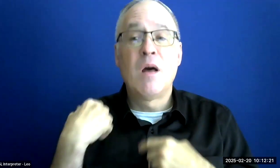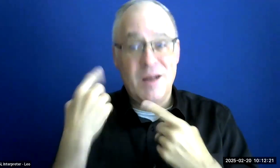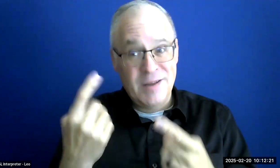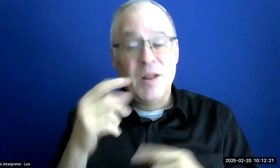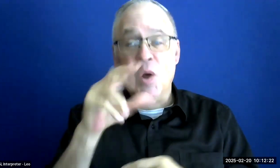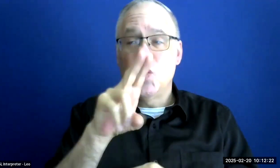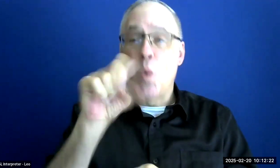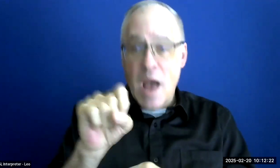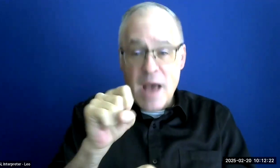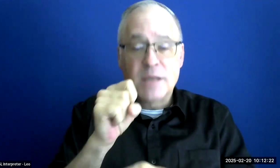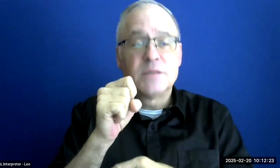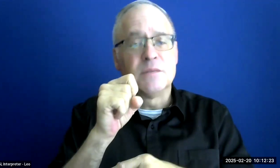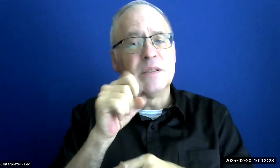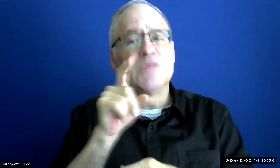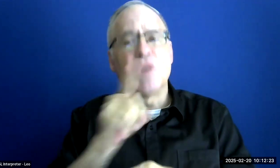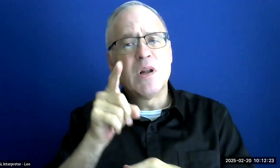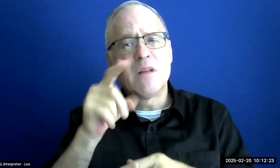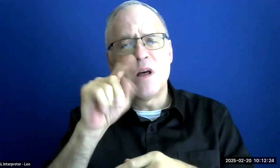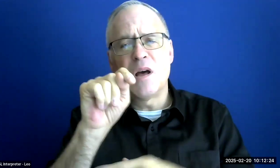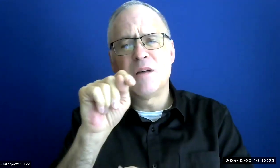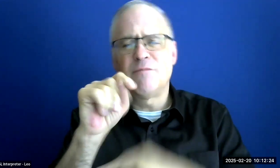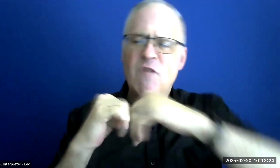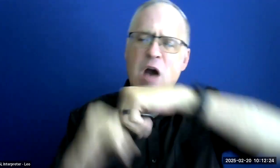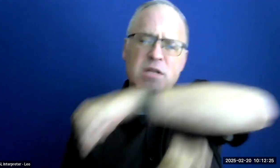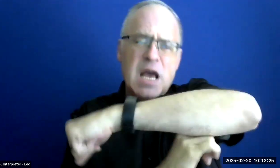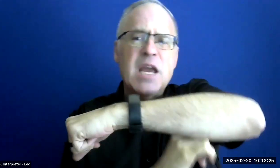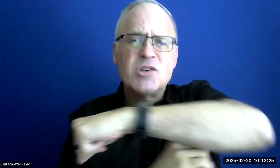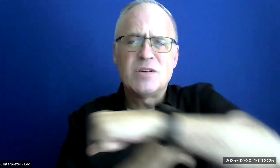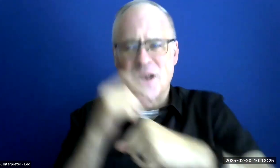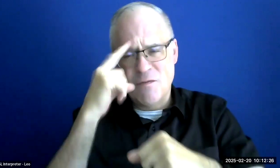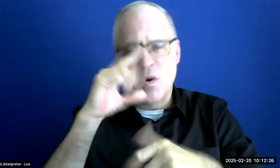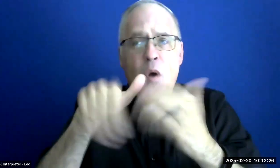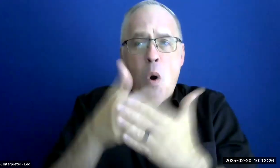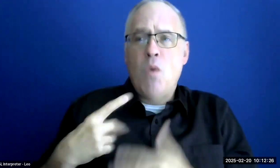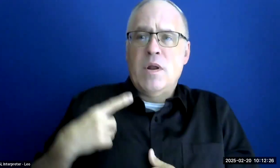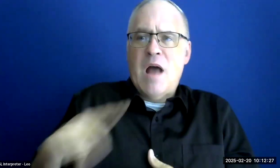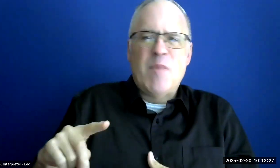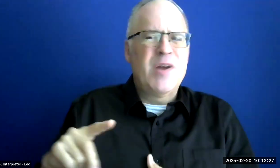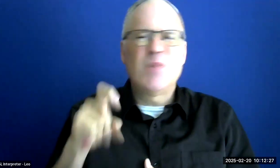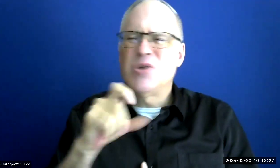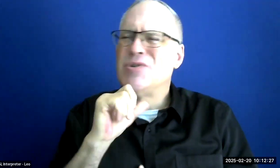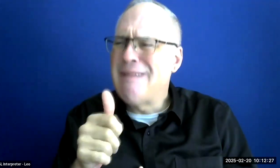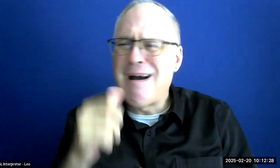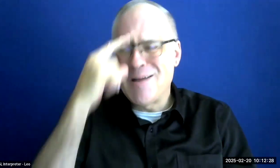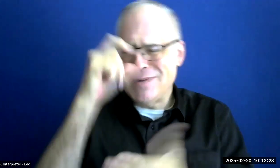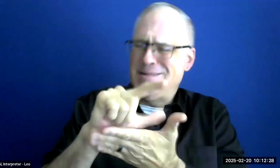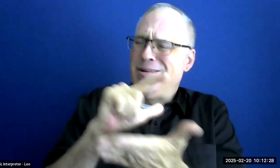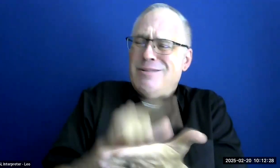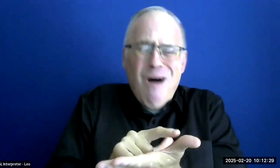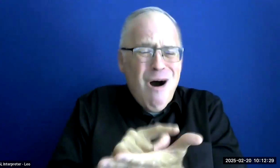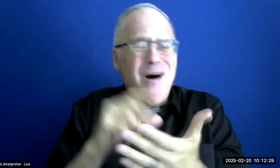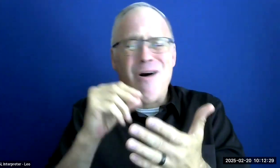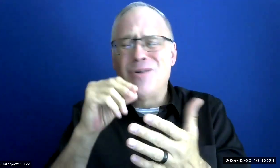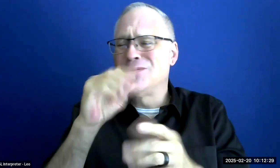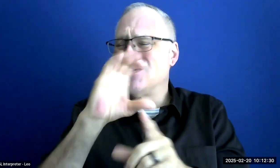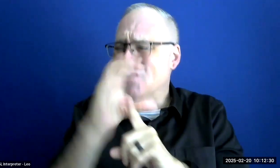the Church. But what works in the United States won't necessarily work elsewhere, since laws, access to resources, and